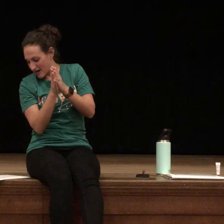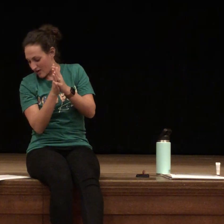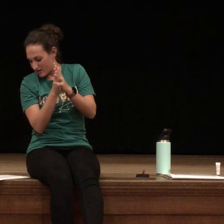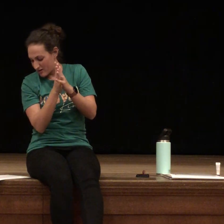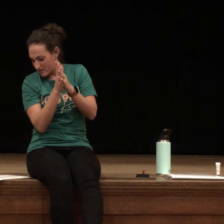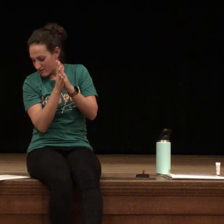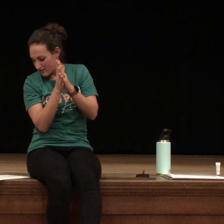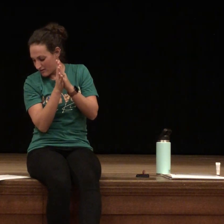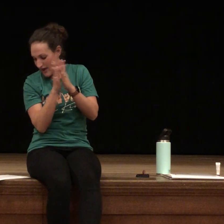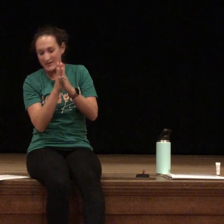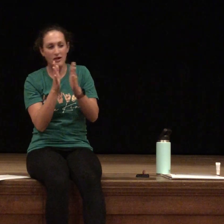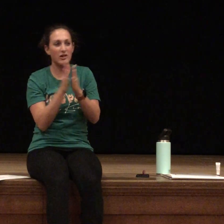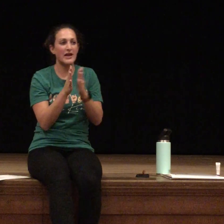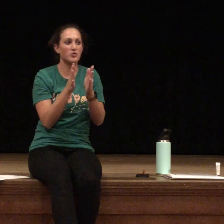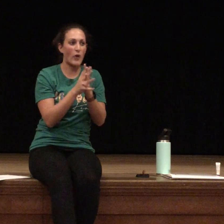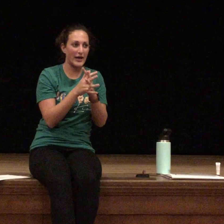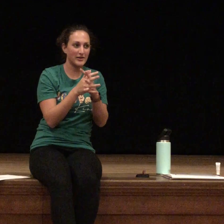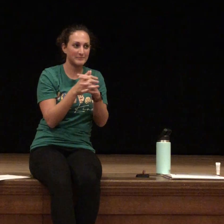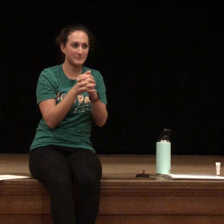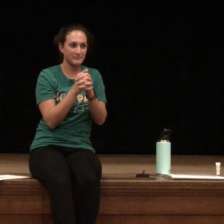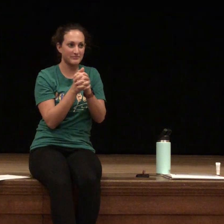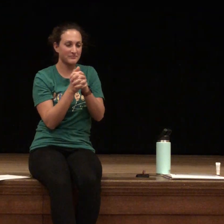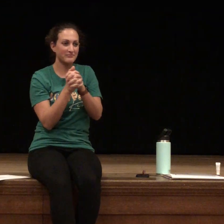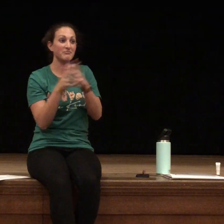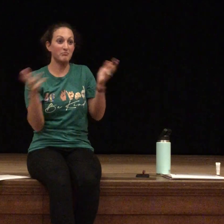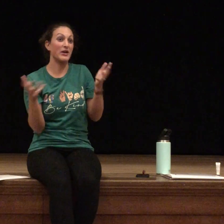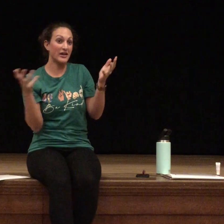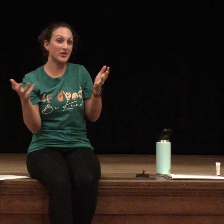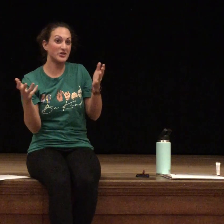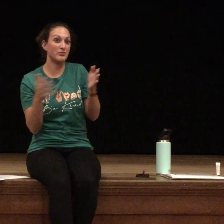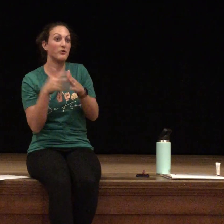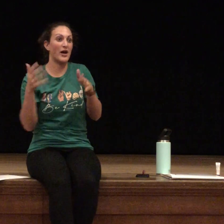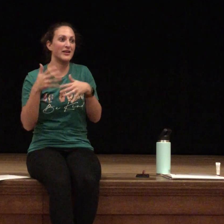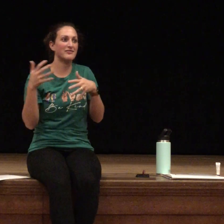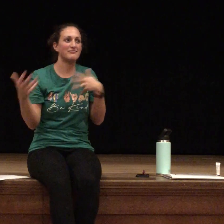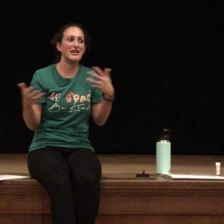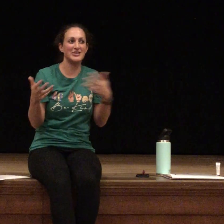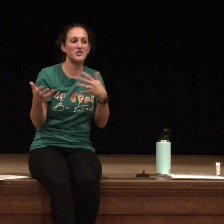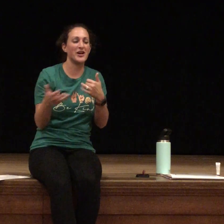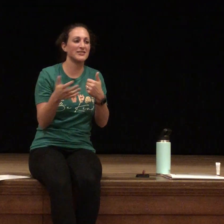down ASL class when. In English, it would be when is your ASL